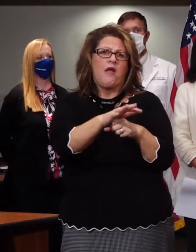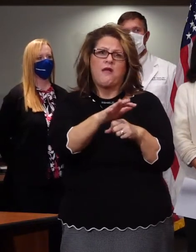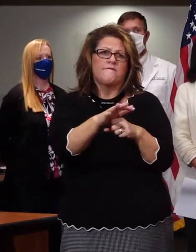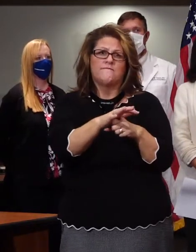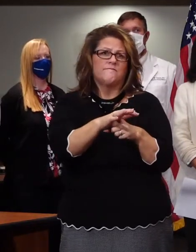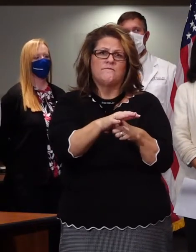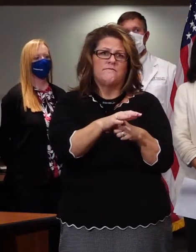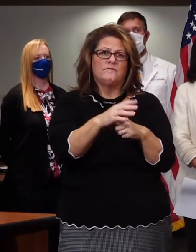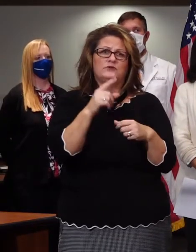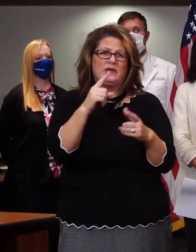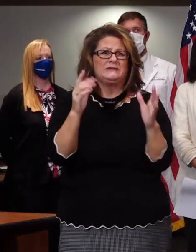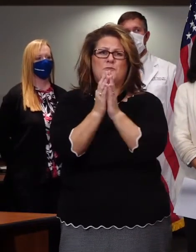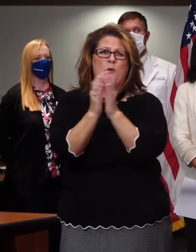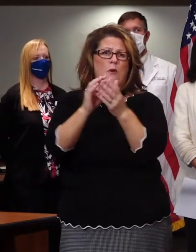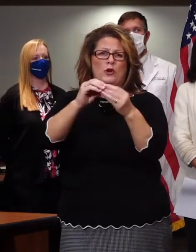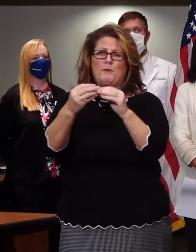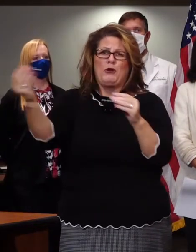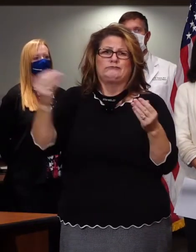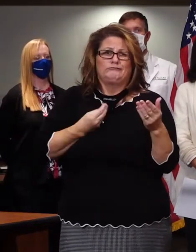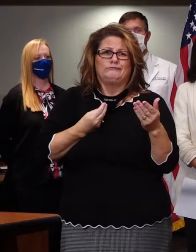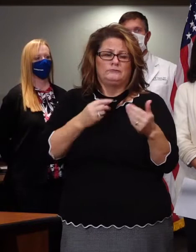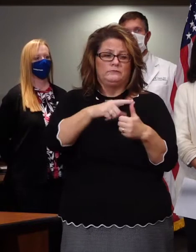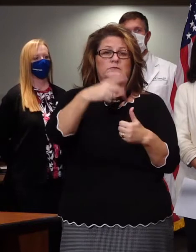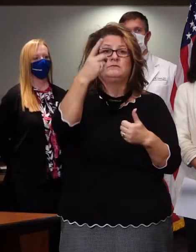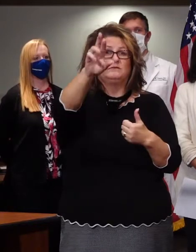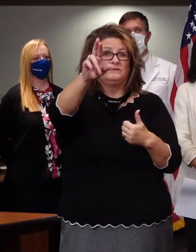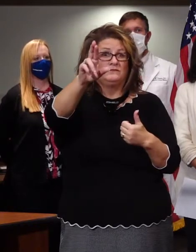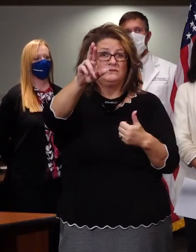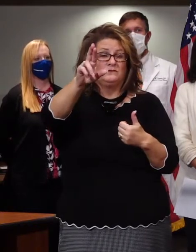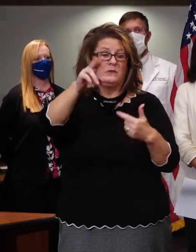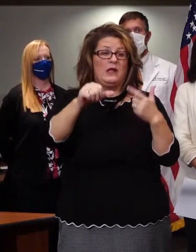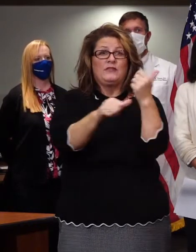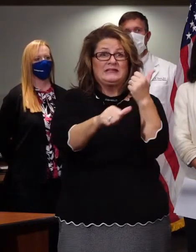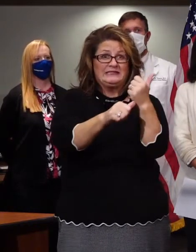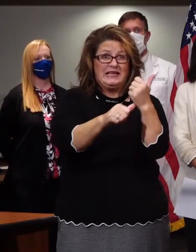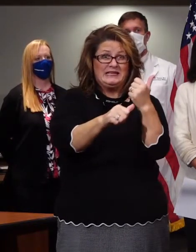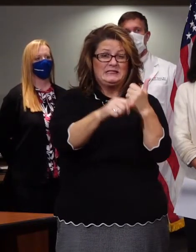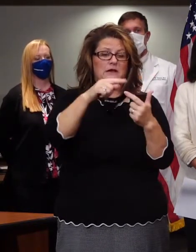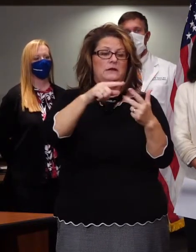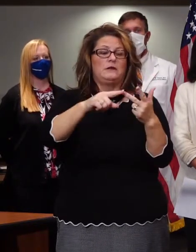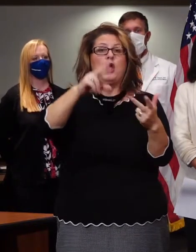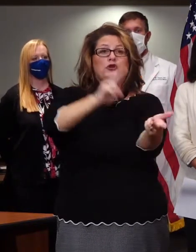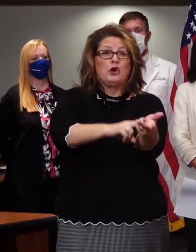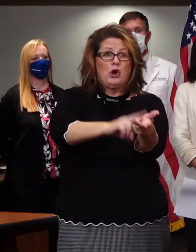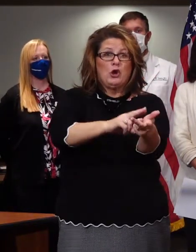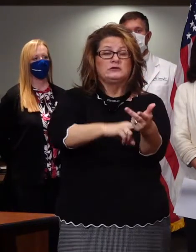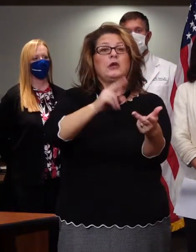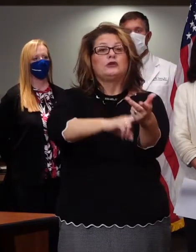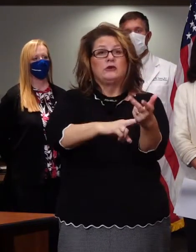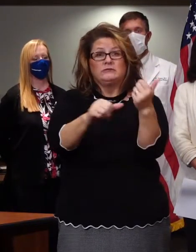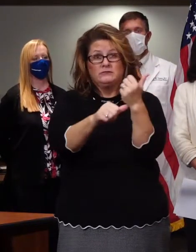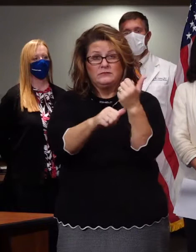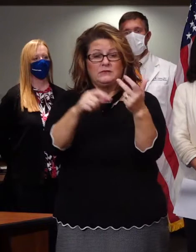these, as you understand, physicians, physicians' assistants, nurses, nurses' aides,